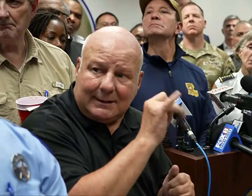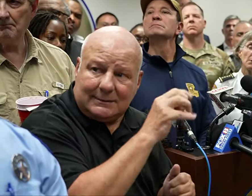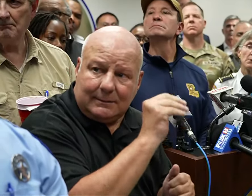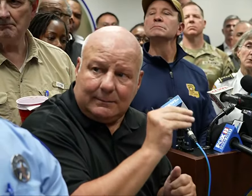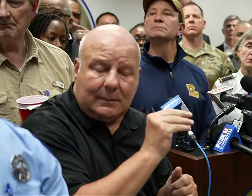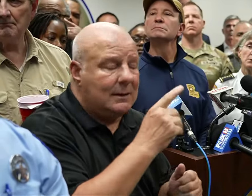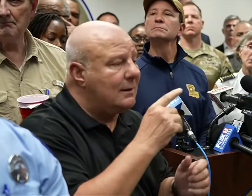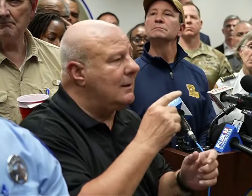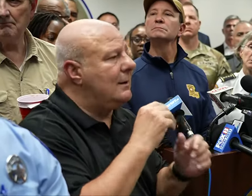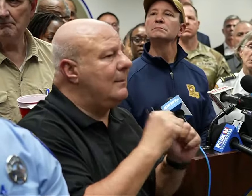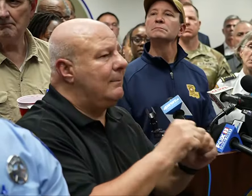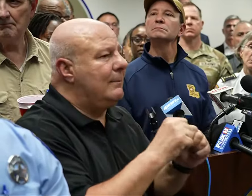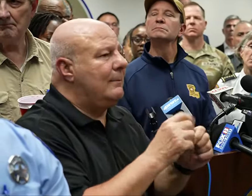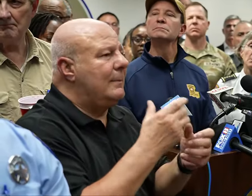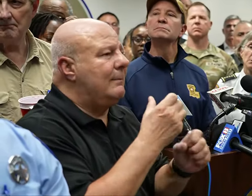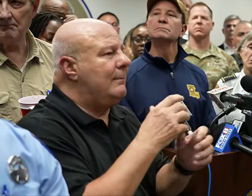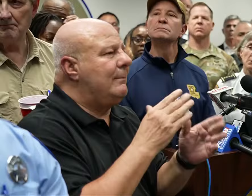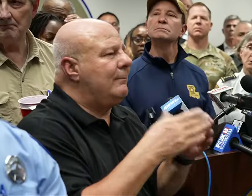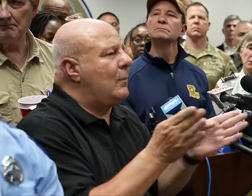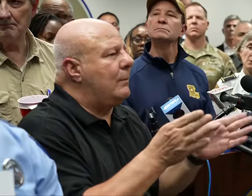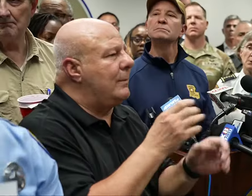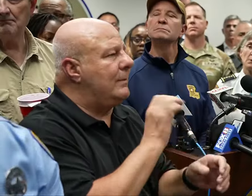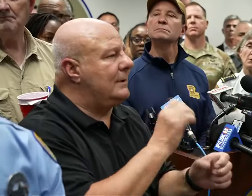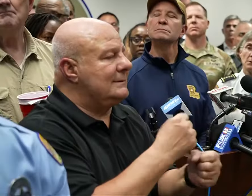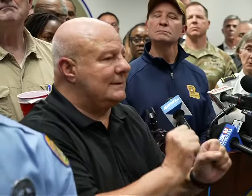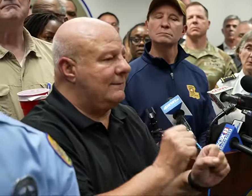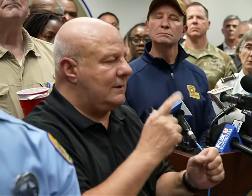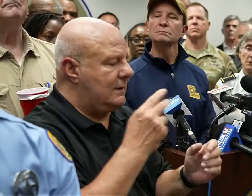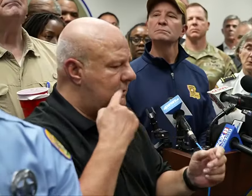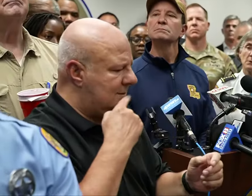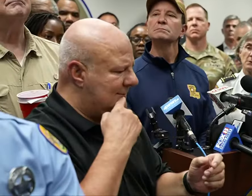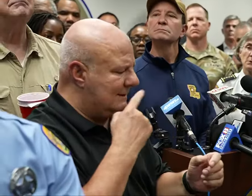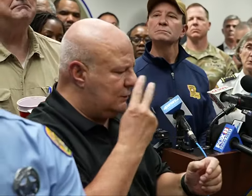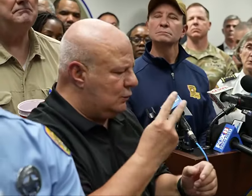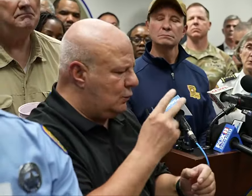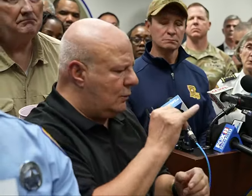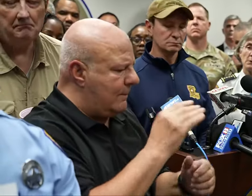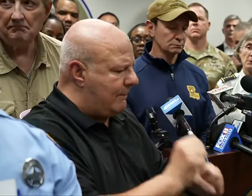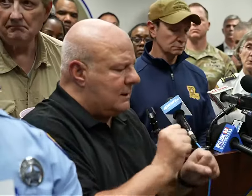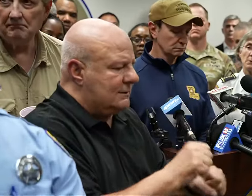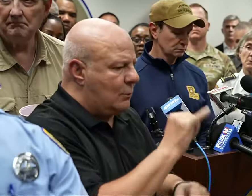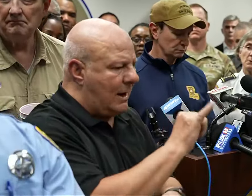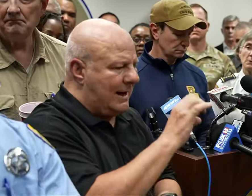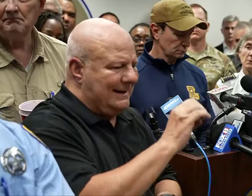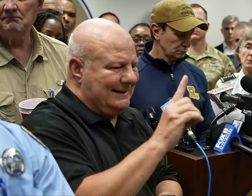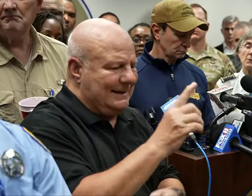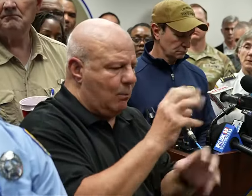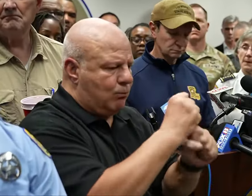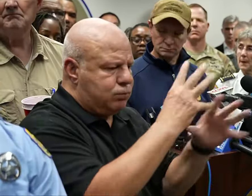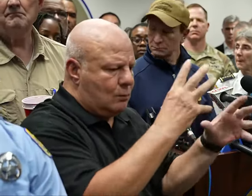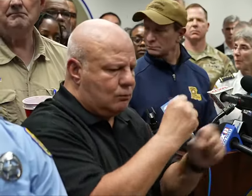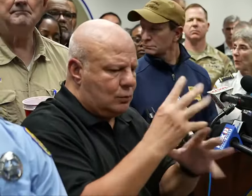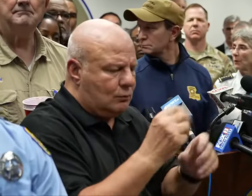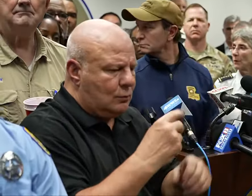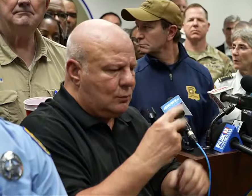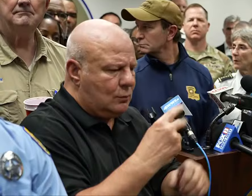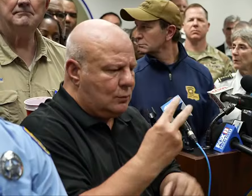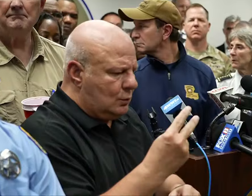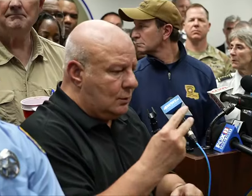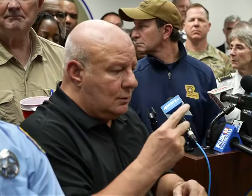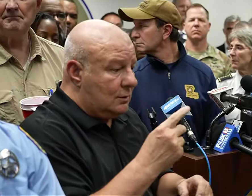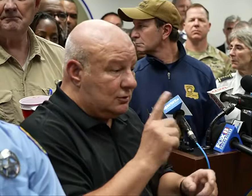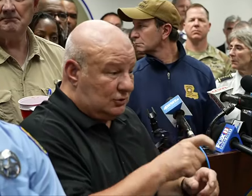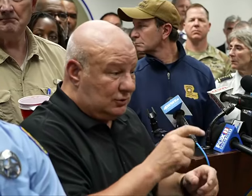today. Special agent mentioned 2 possible IEDs. Were those in the same location? Should residents in the French Quarter or elsewhere